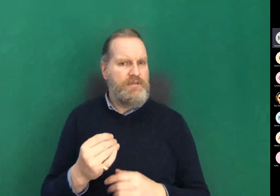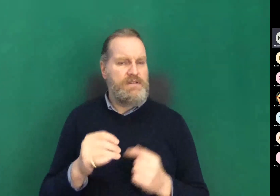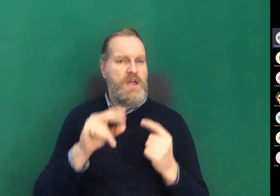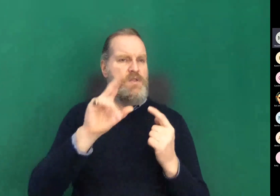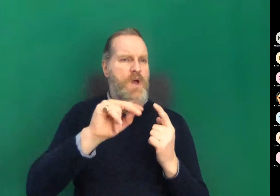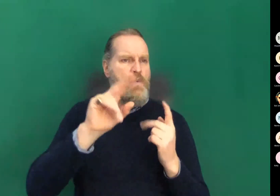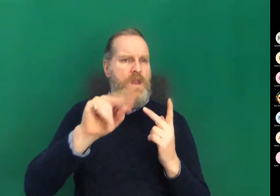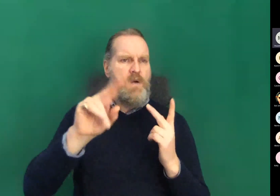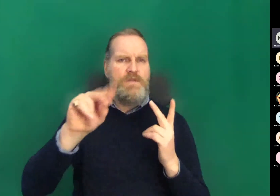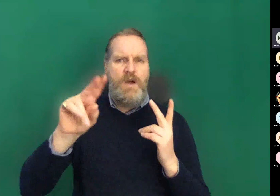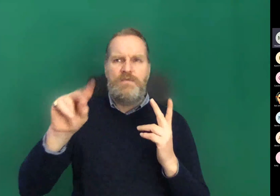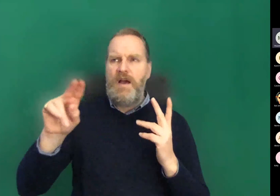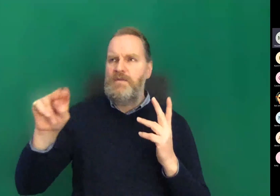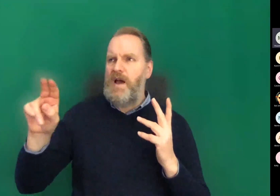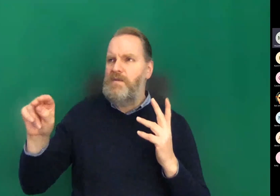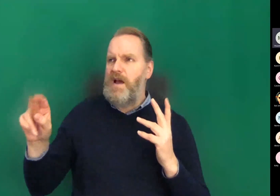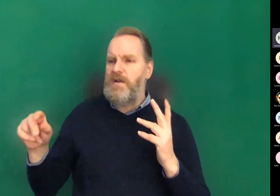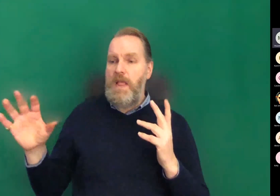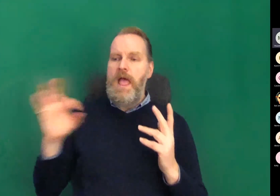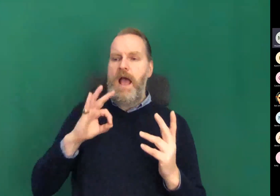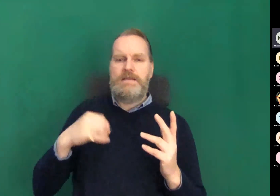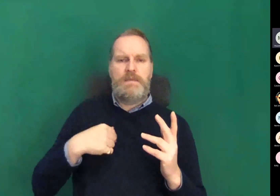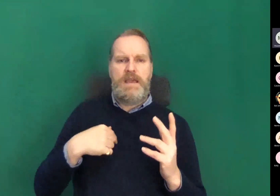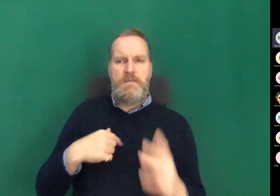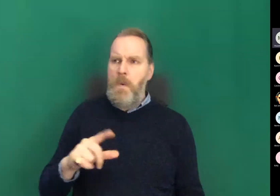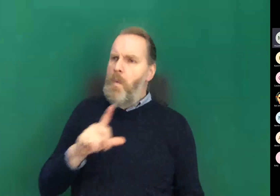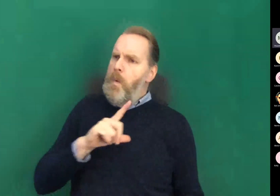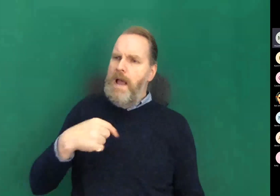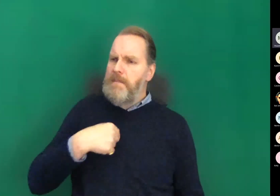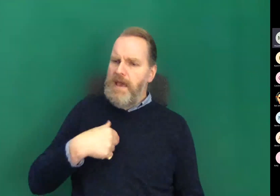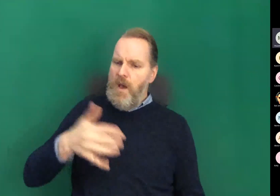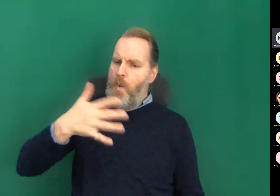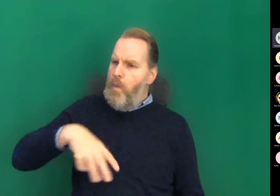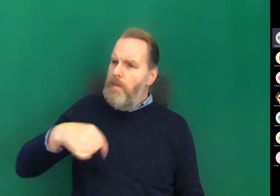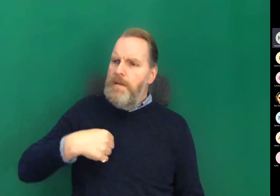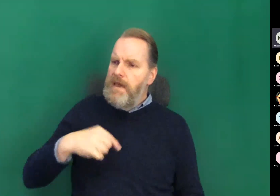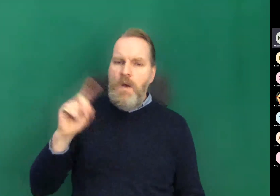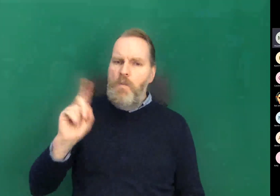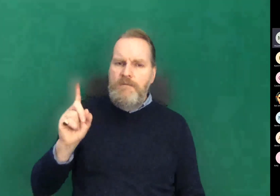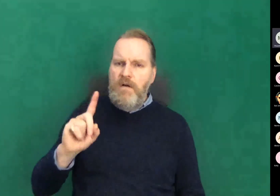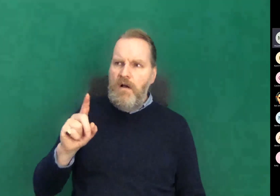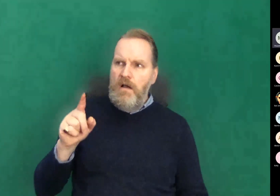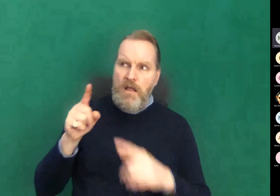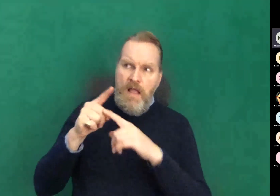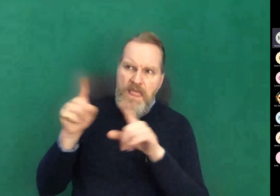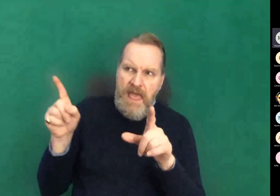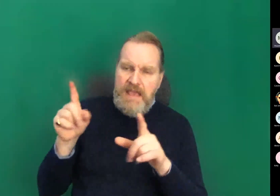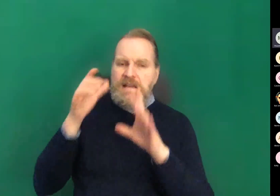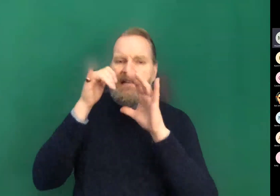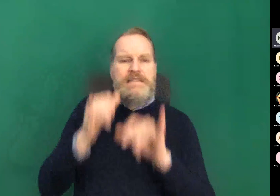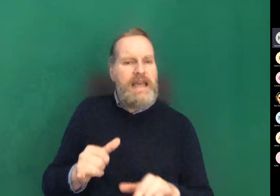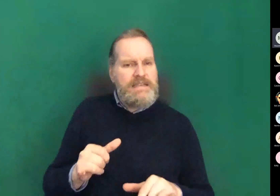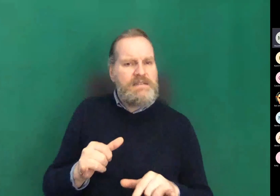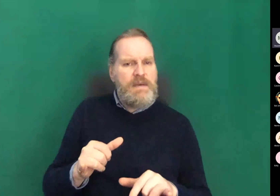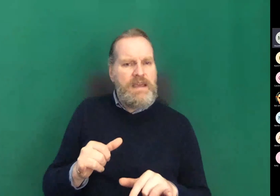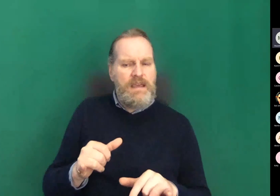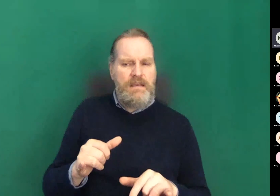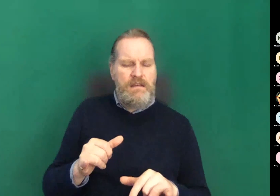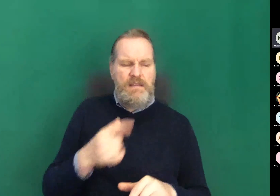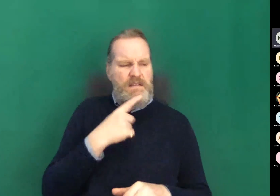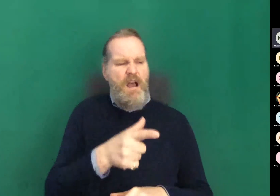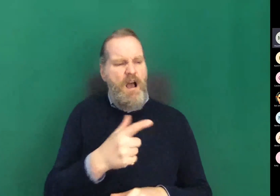on this. Why do they want me to do this? Is it a test for me to fail so they can throw me off the committee for being